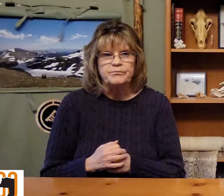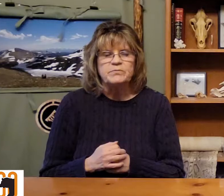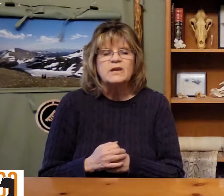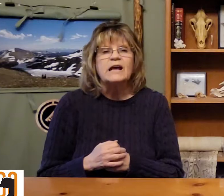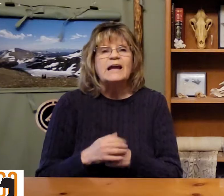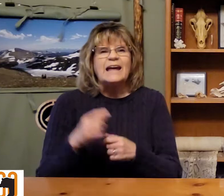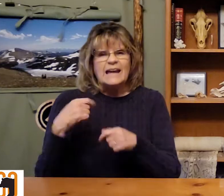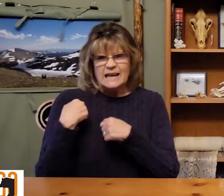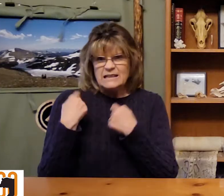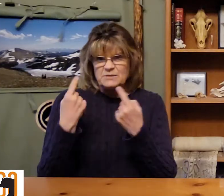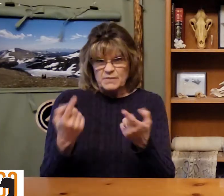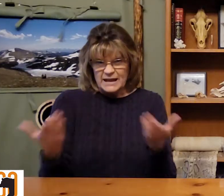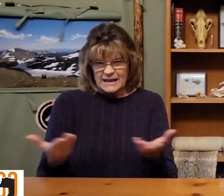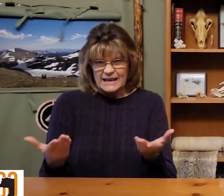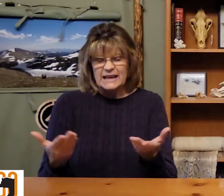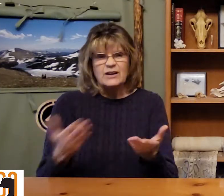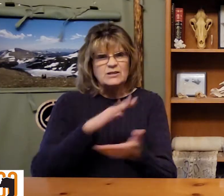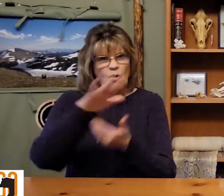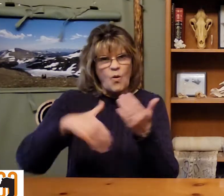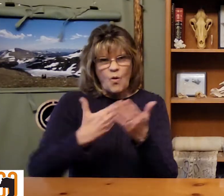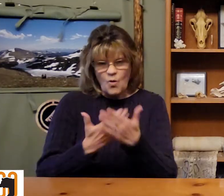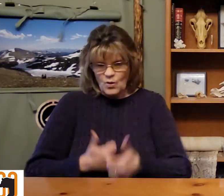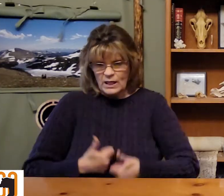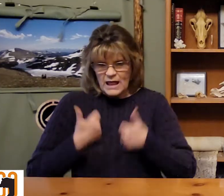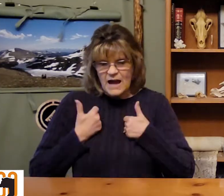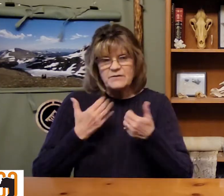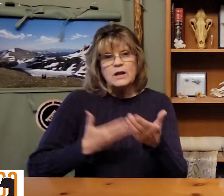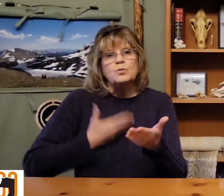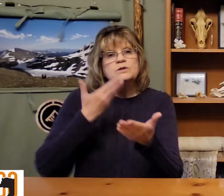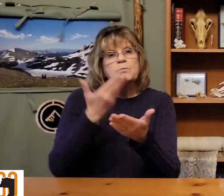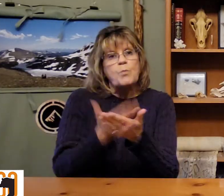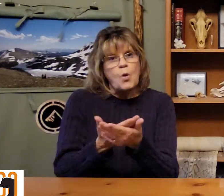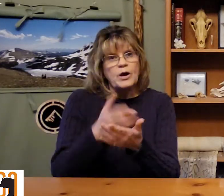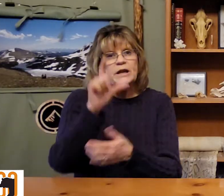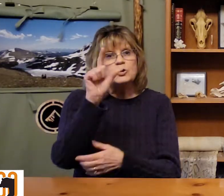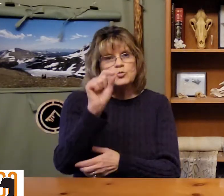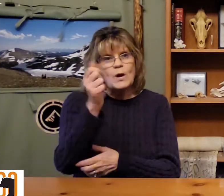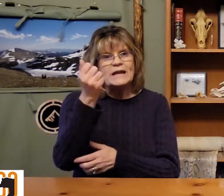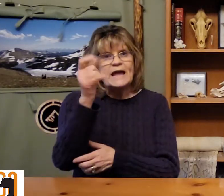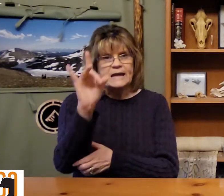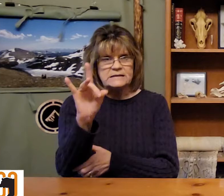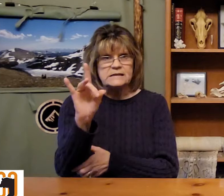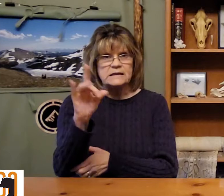He has been here at the zoo for his whole life, and he was born in 2018.